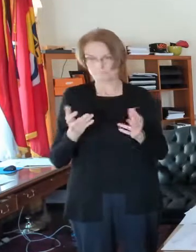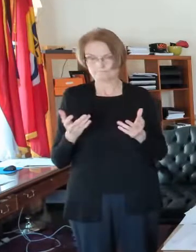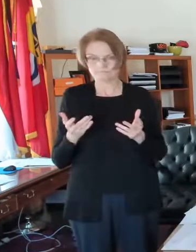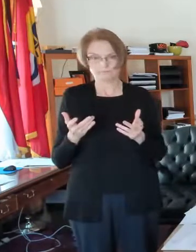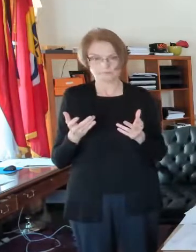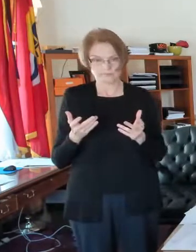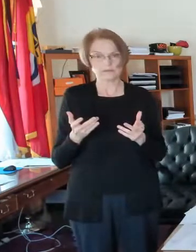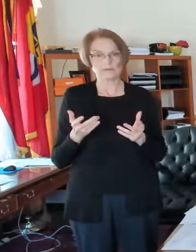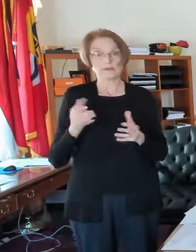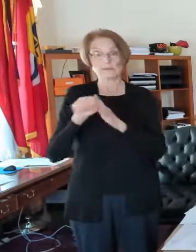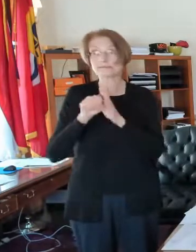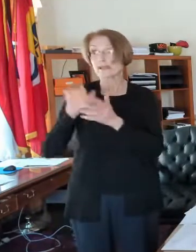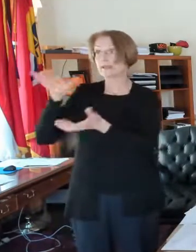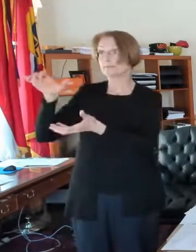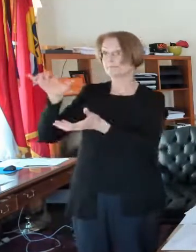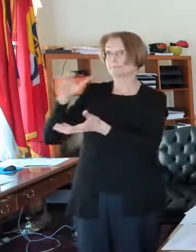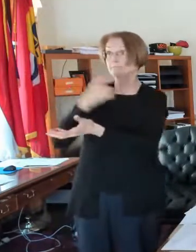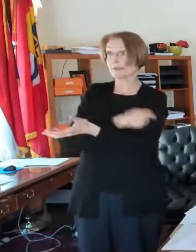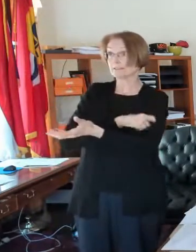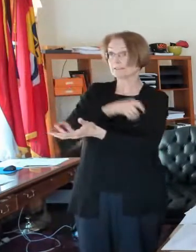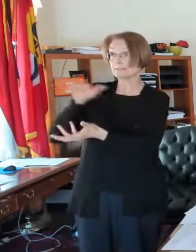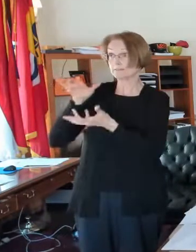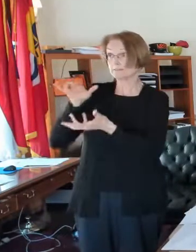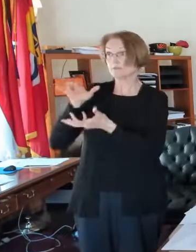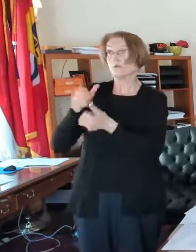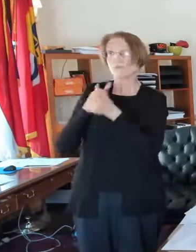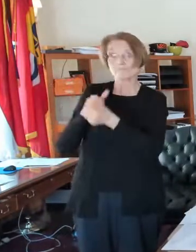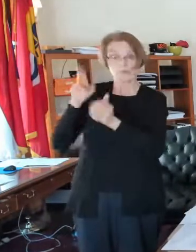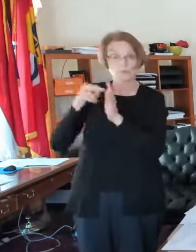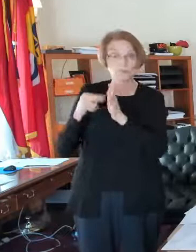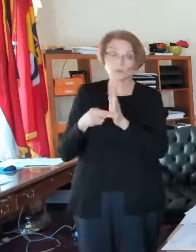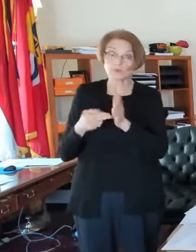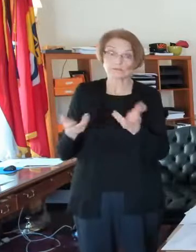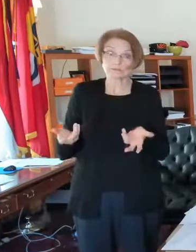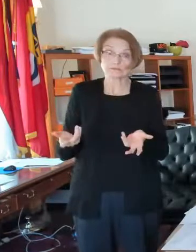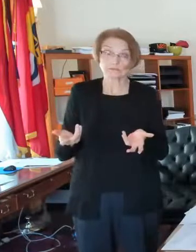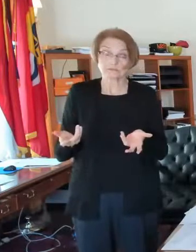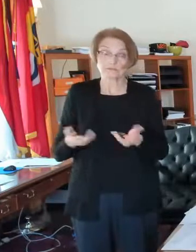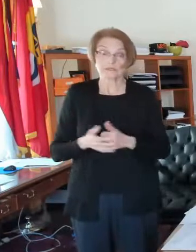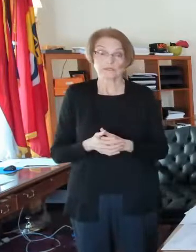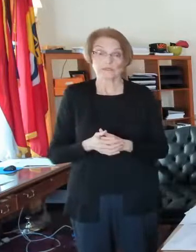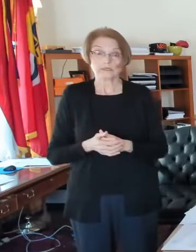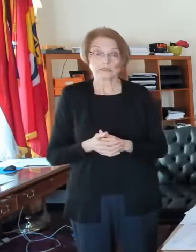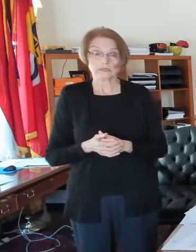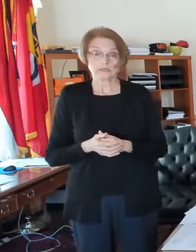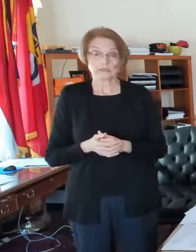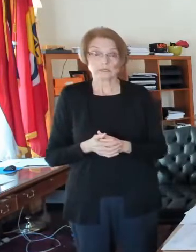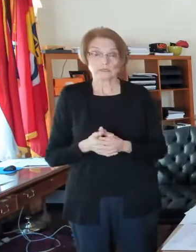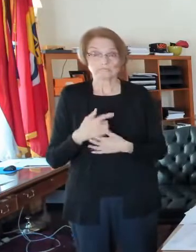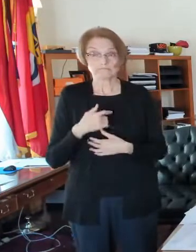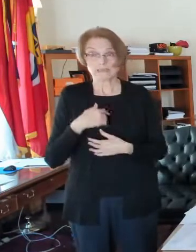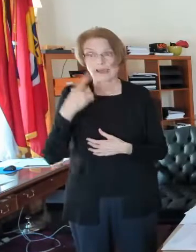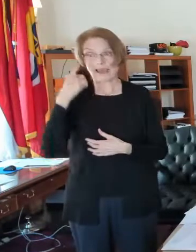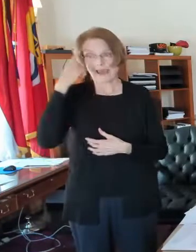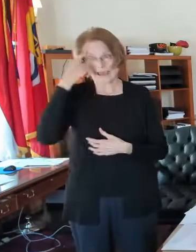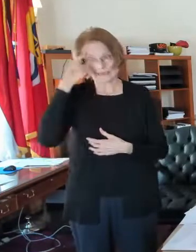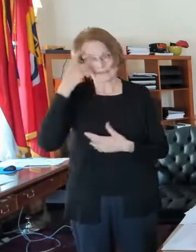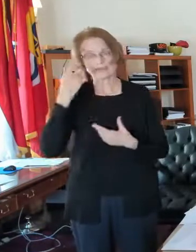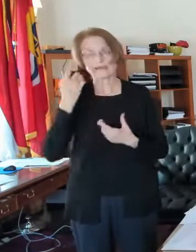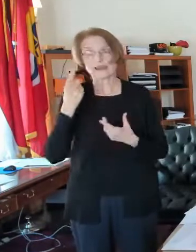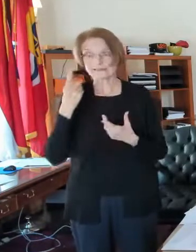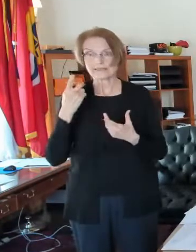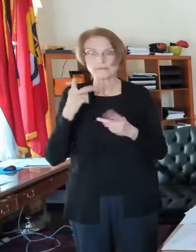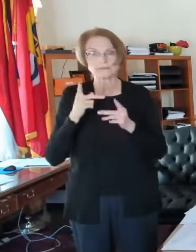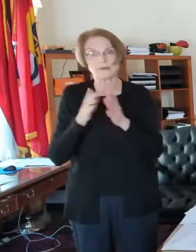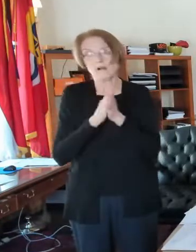our vaccine from the state. We have to follow the state's rules. I think it's reasonable, even though I understand that everybody